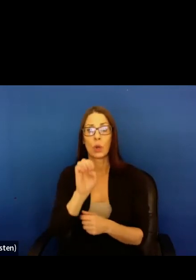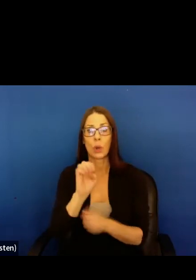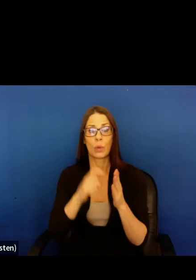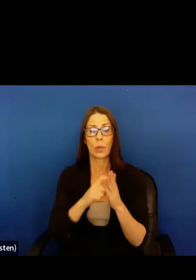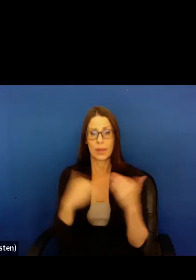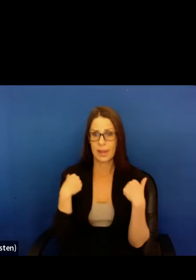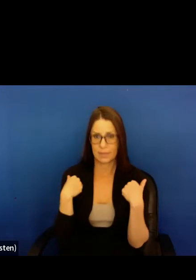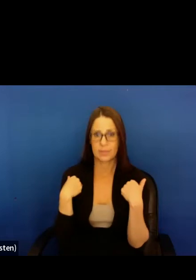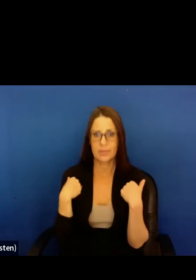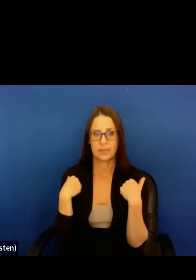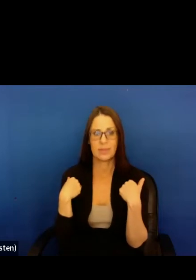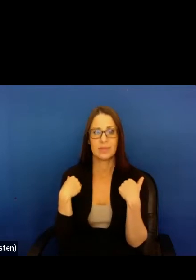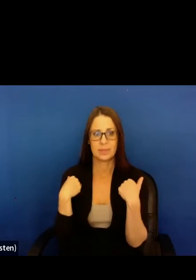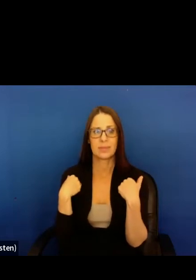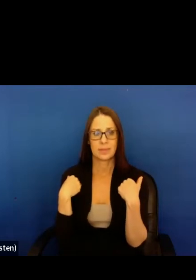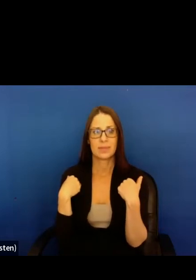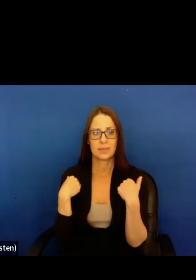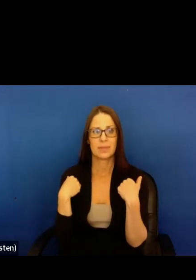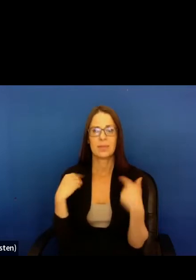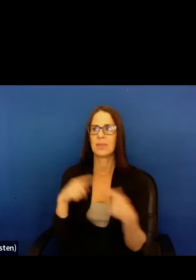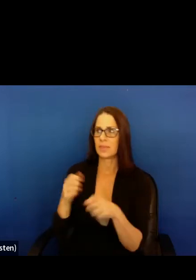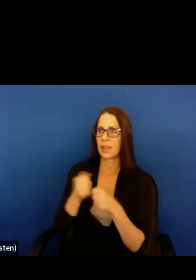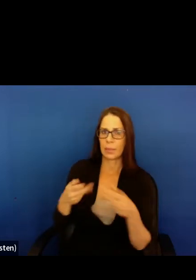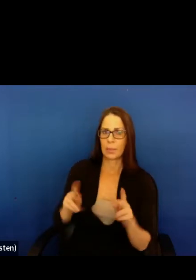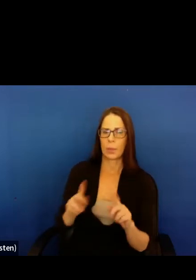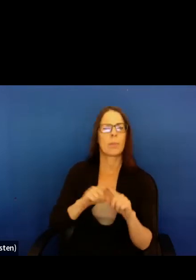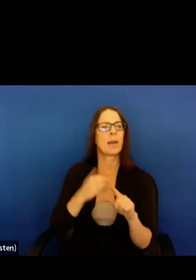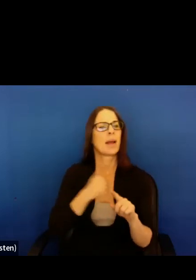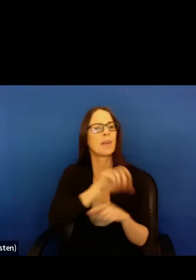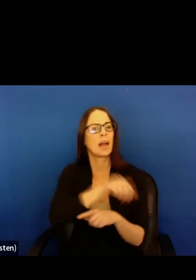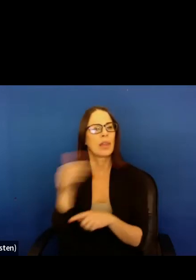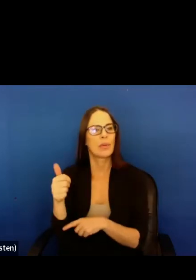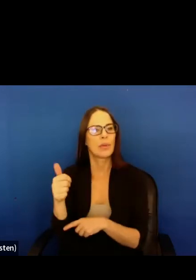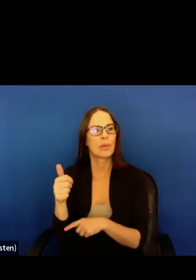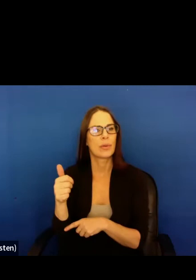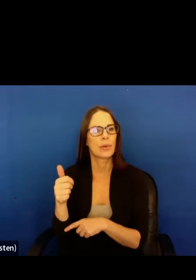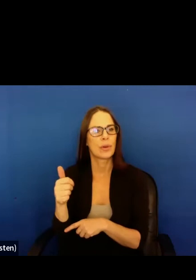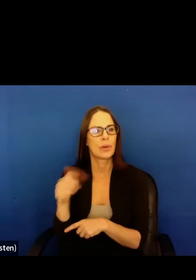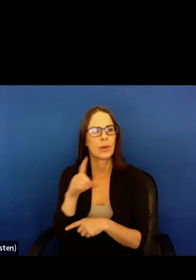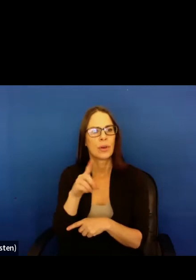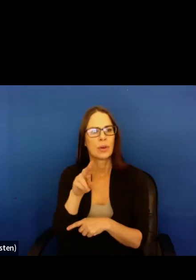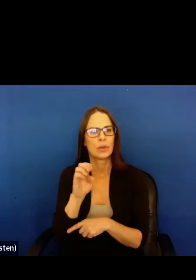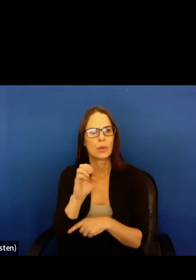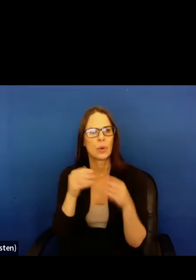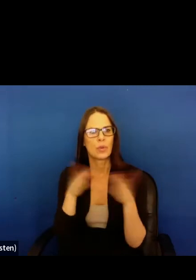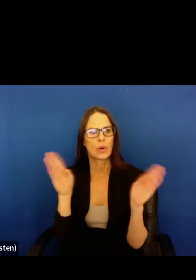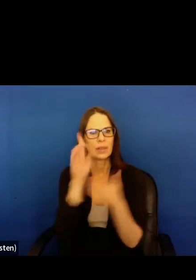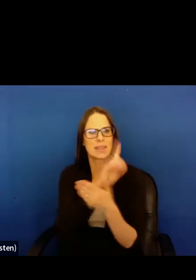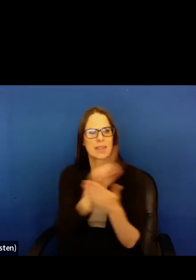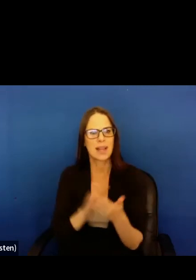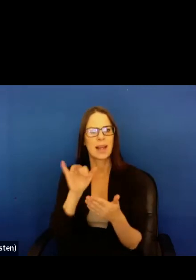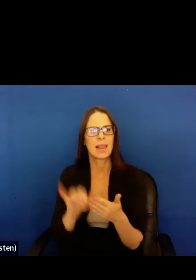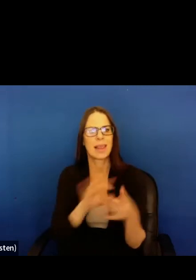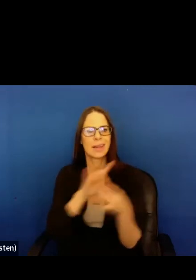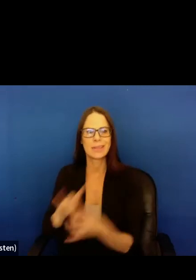for, to even get a building permitted, but there's other, I think it's good overall design. And that I think ties into my work when